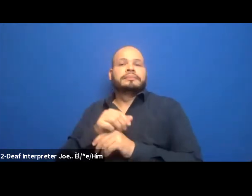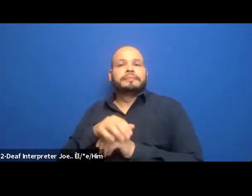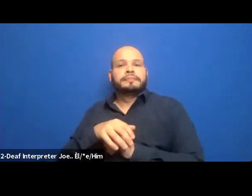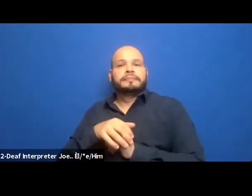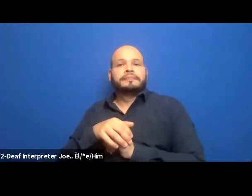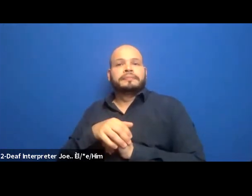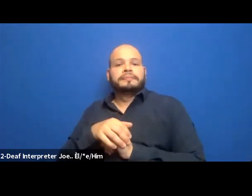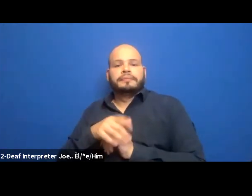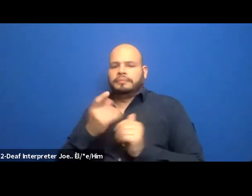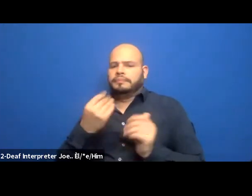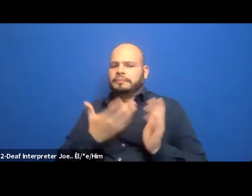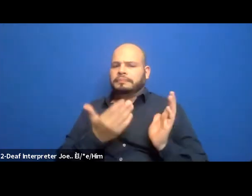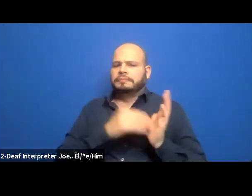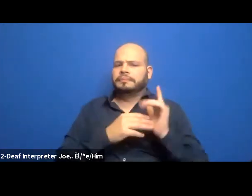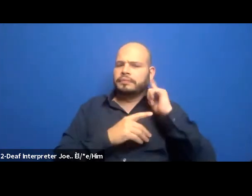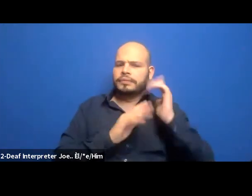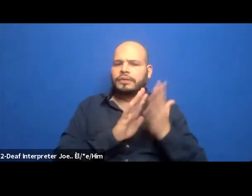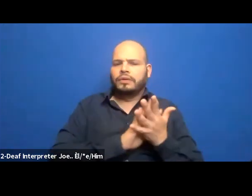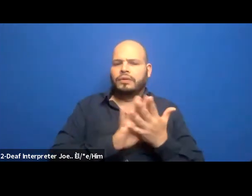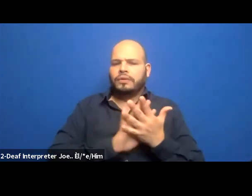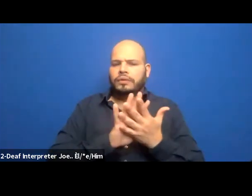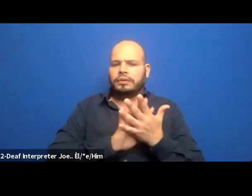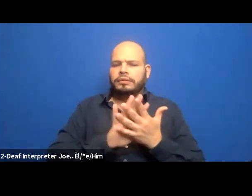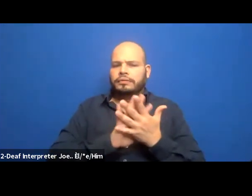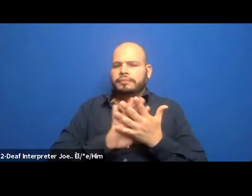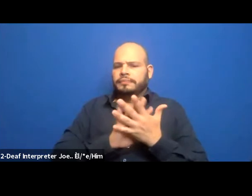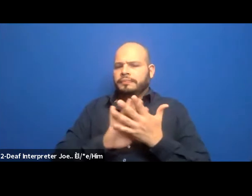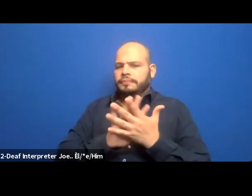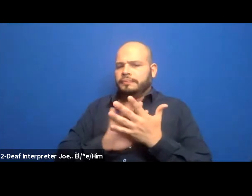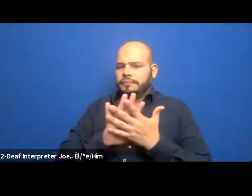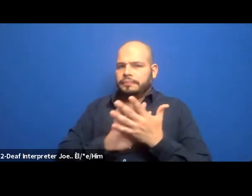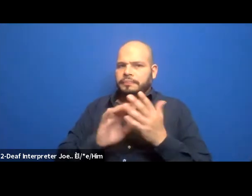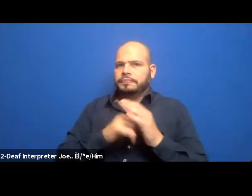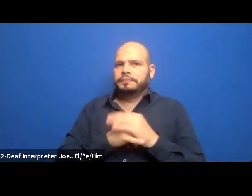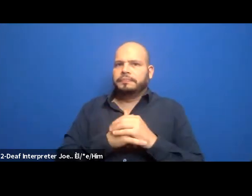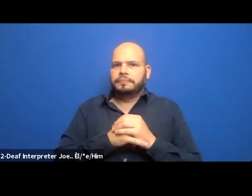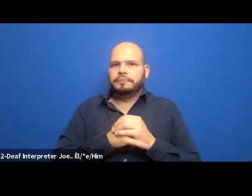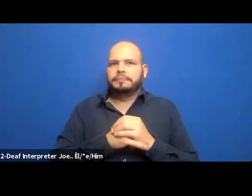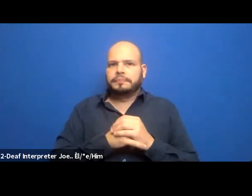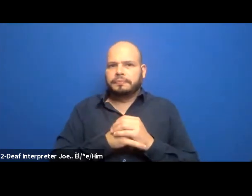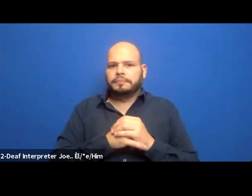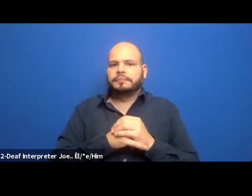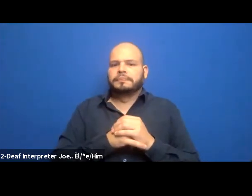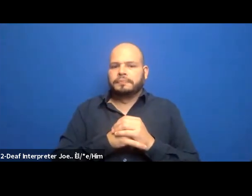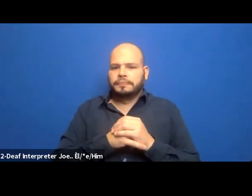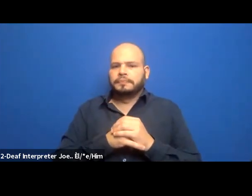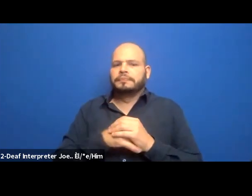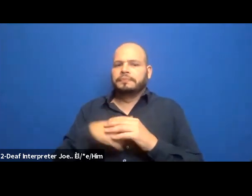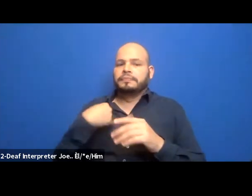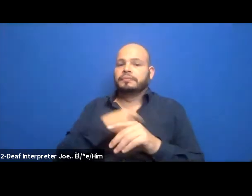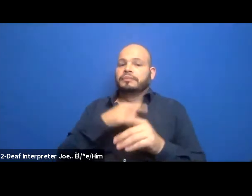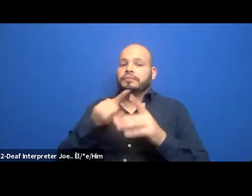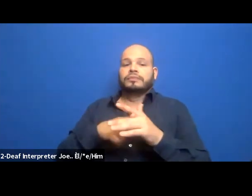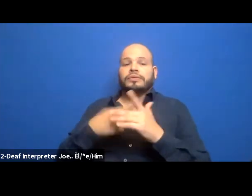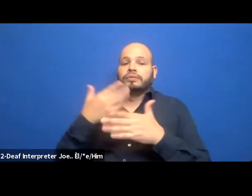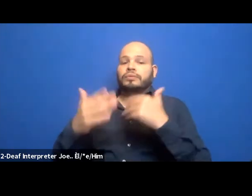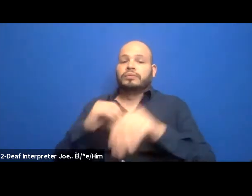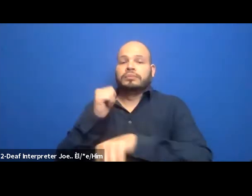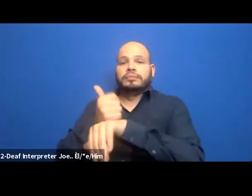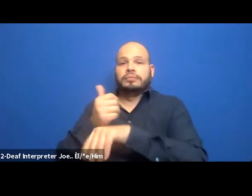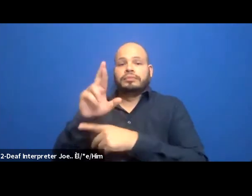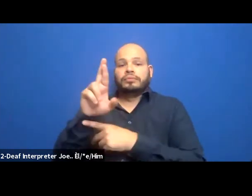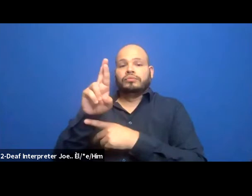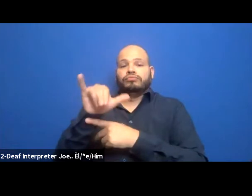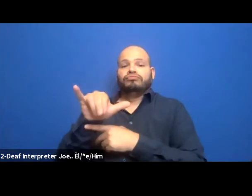a fellow, I mean, an intern to a fellow, and now I'm the youth organizing program assistant here at RISE Commons or RISE